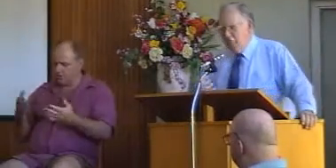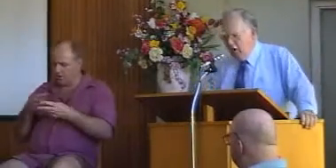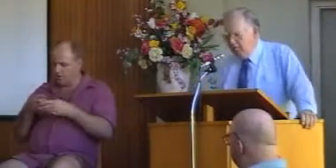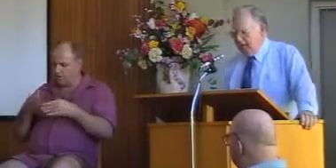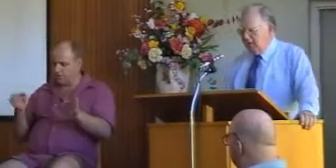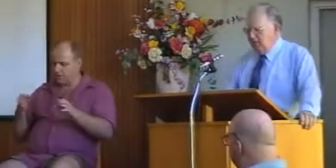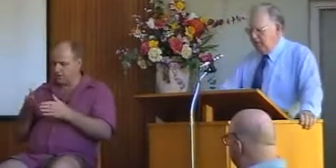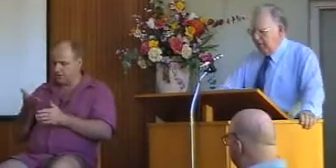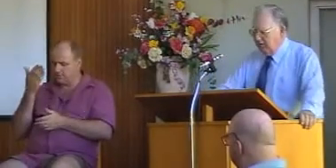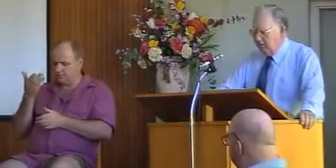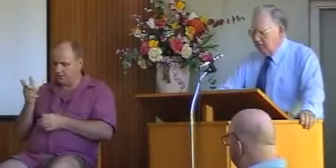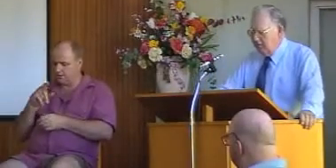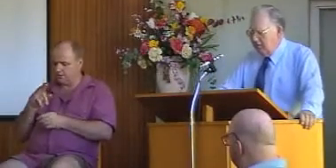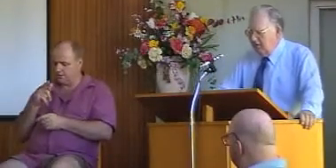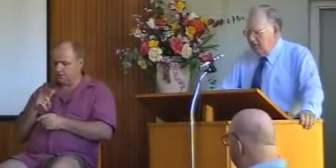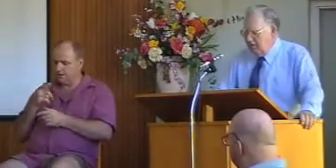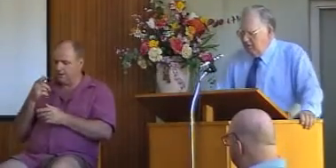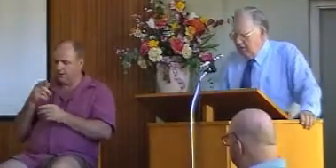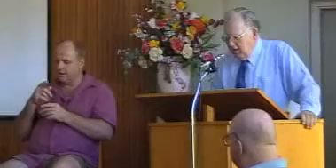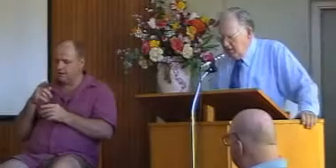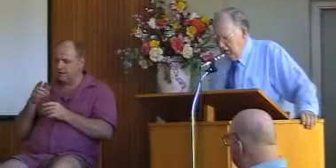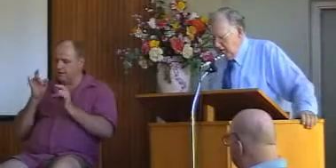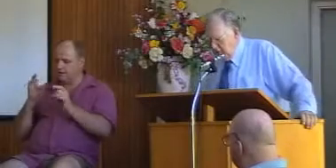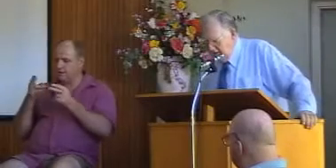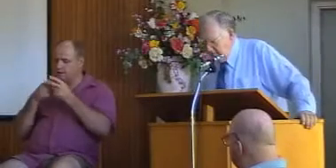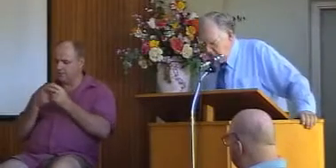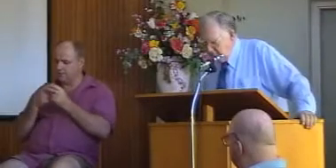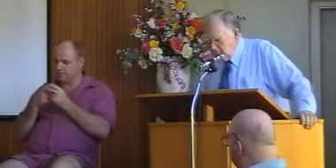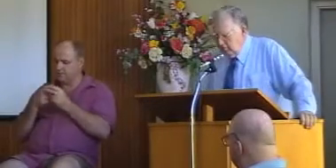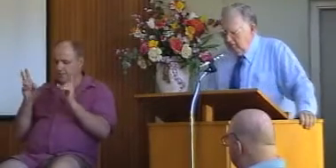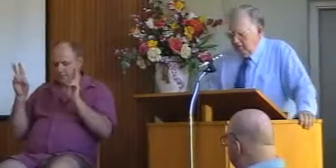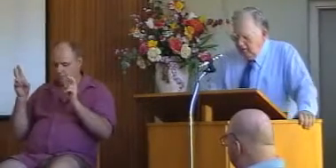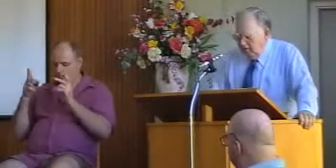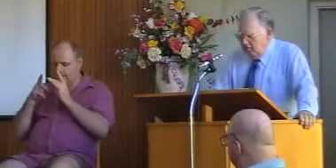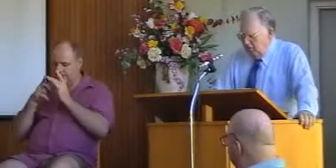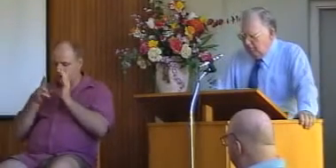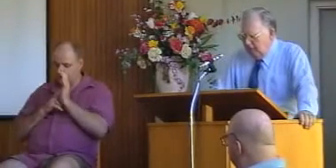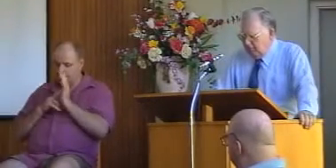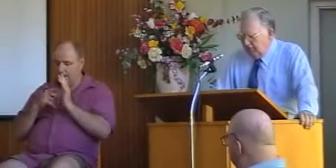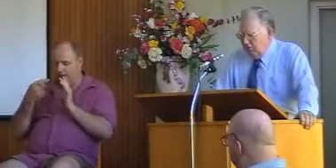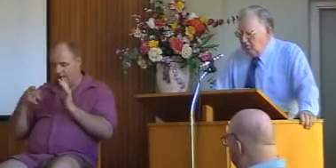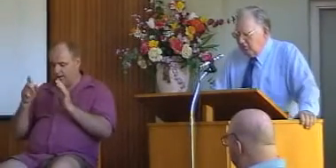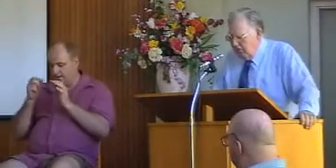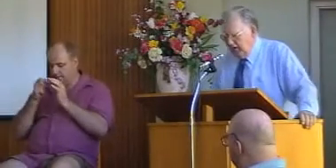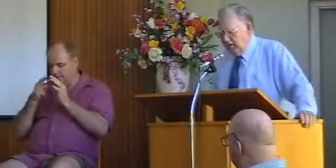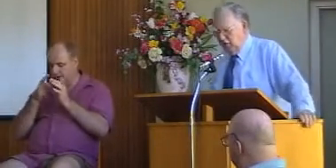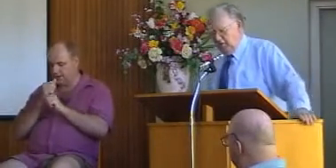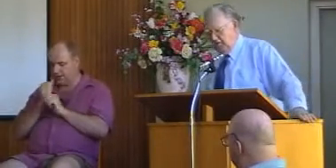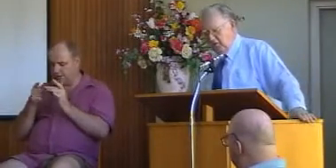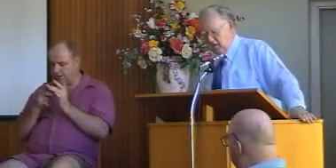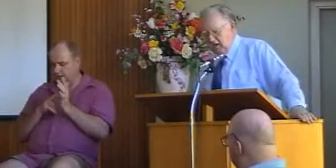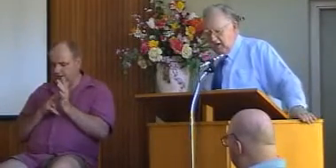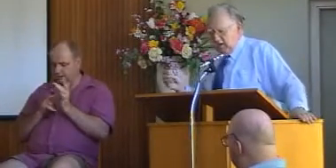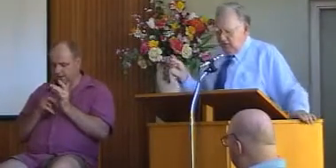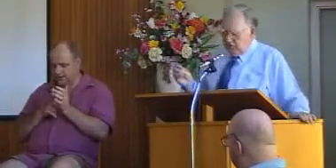he went right back to the fundamentals. He spoke about John the Baptist, a voice crying in the